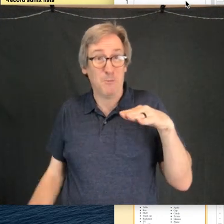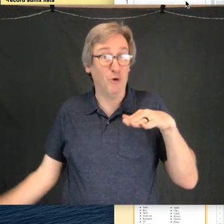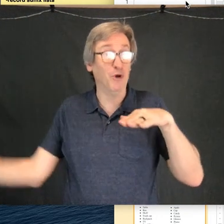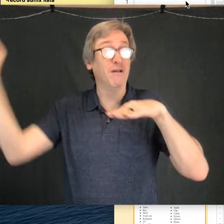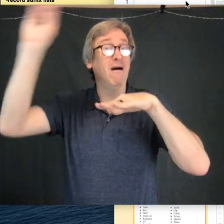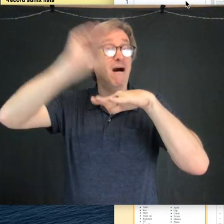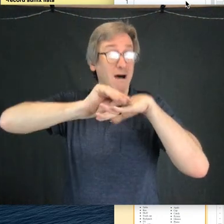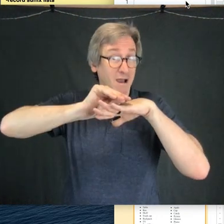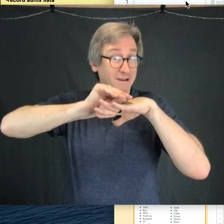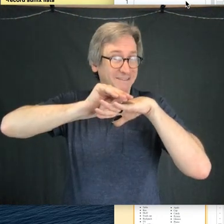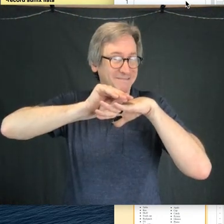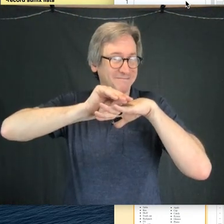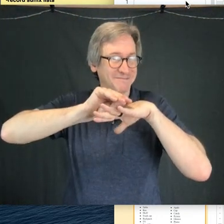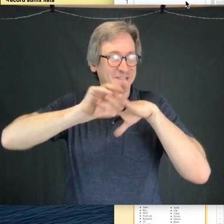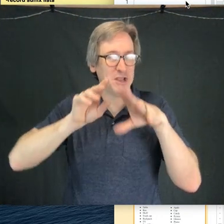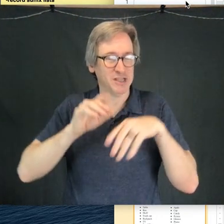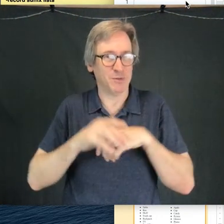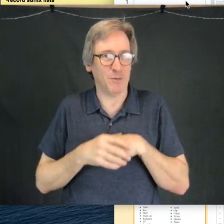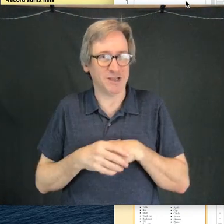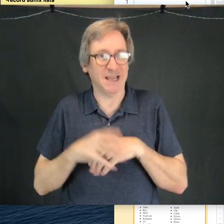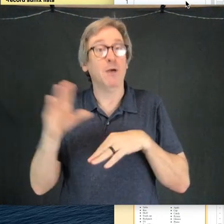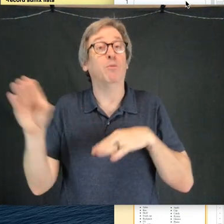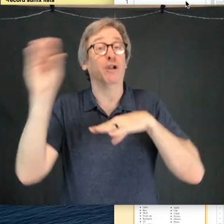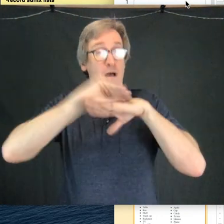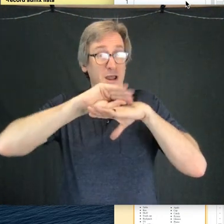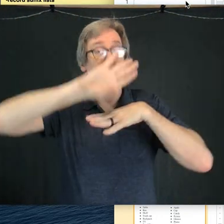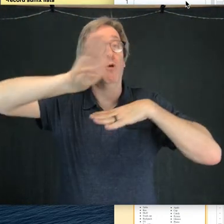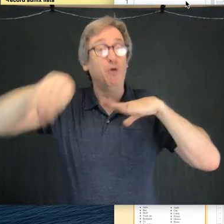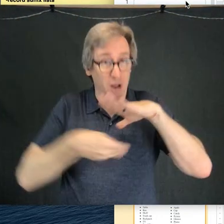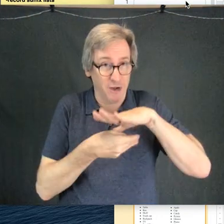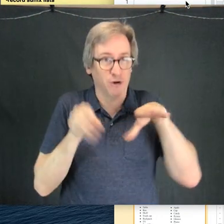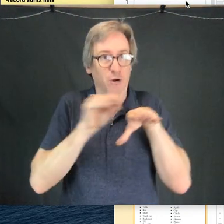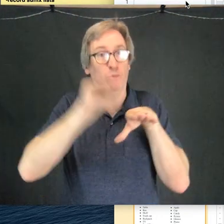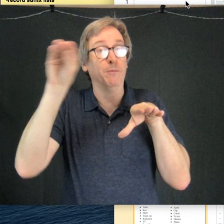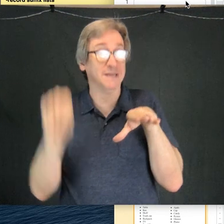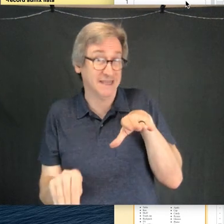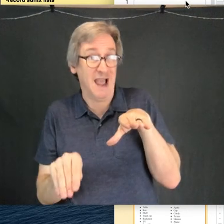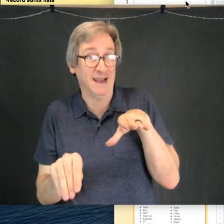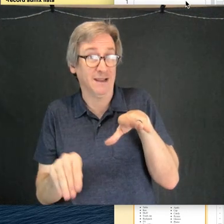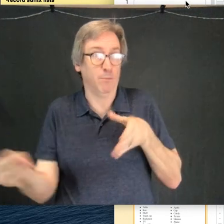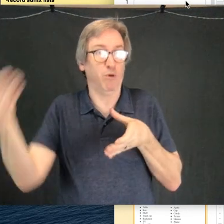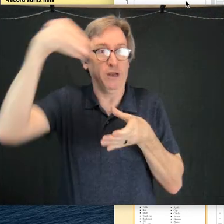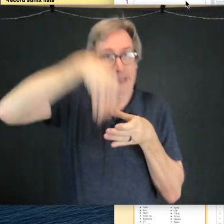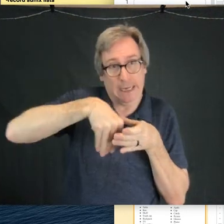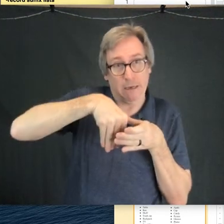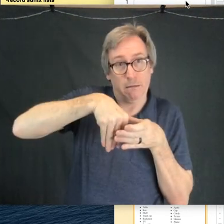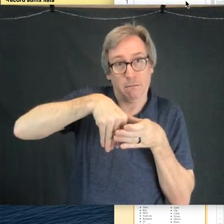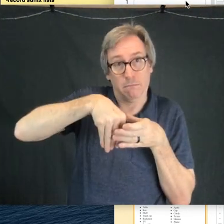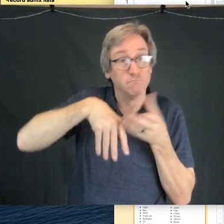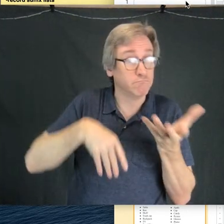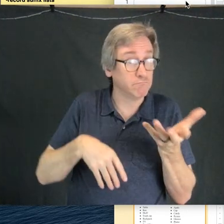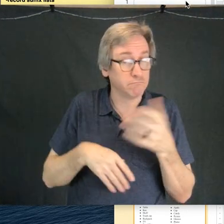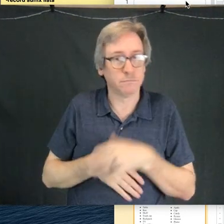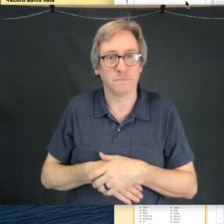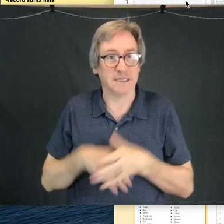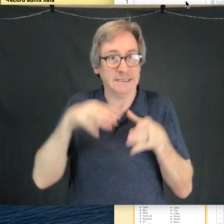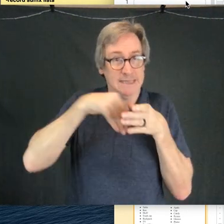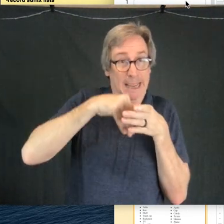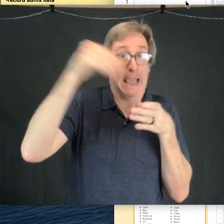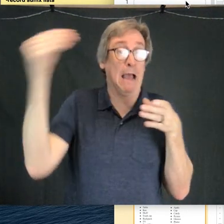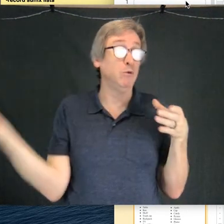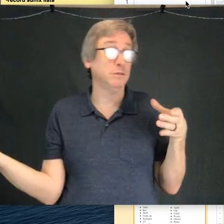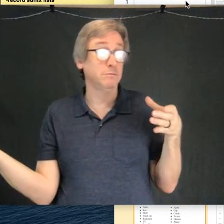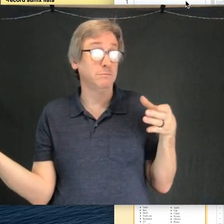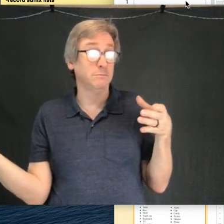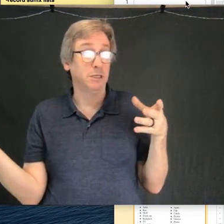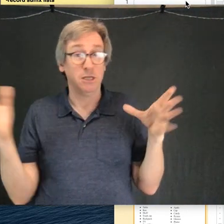Or put on. So we want to say put on, put under, put beside, put in.